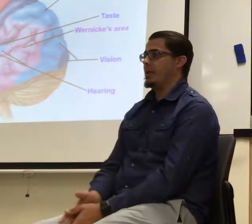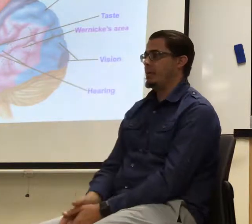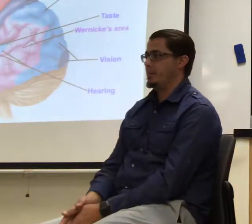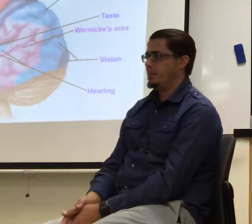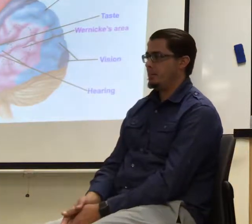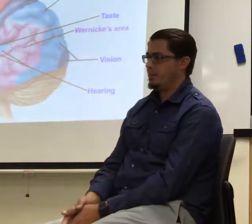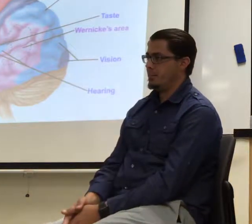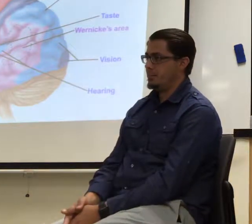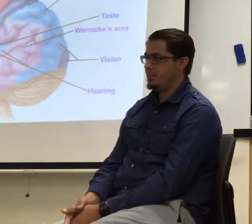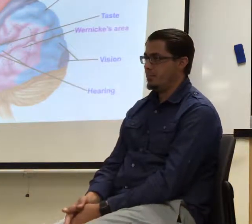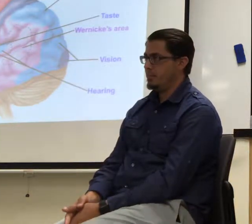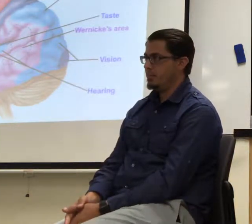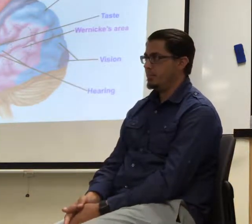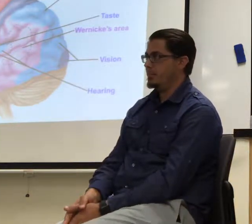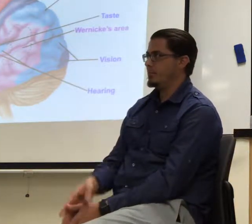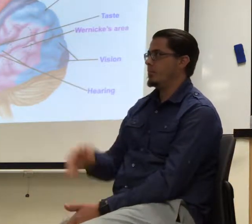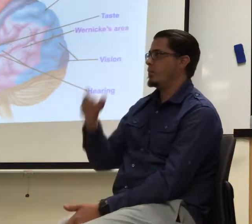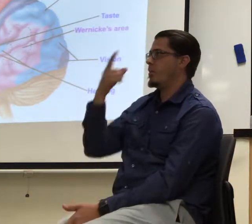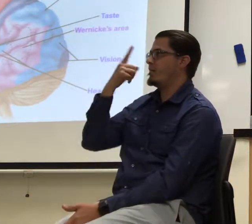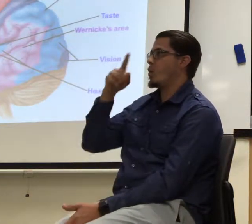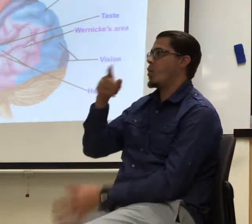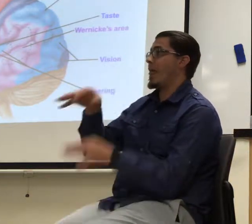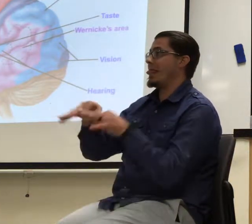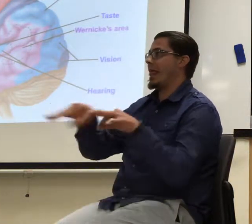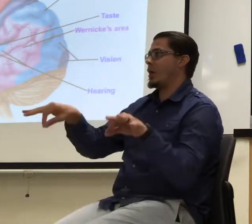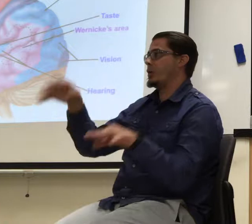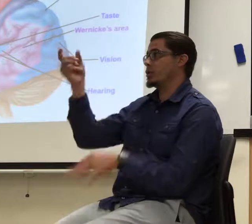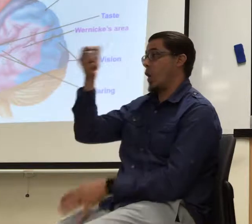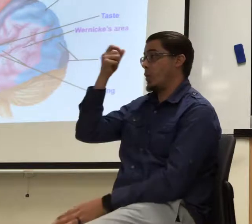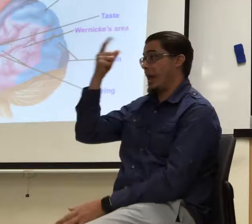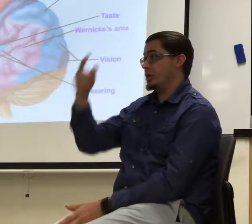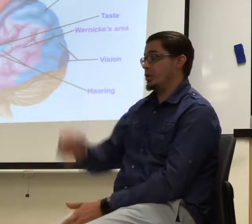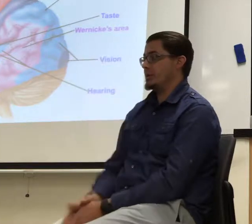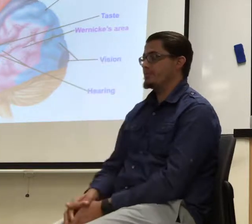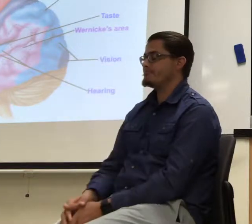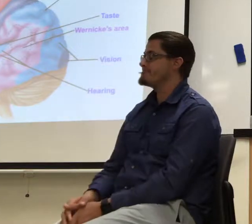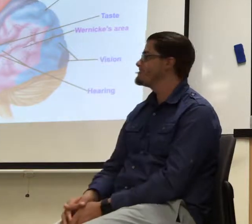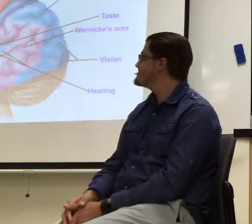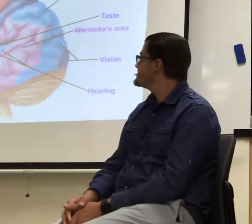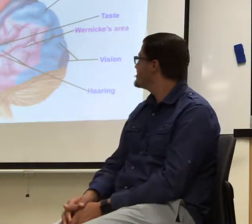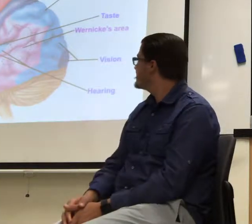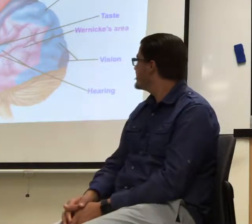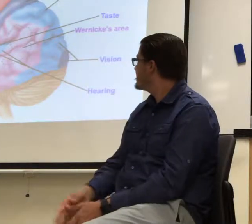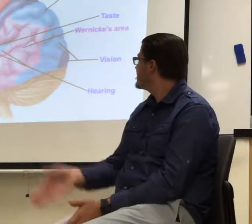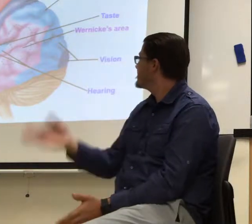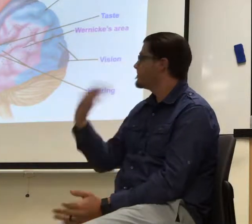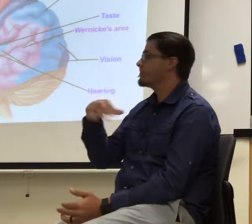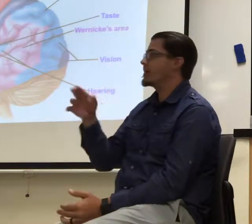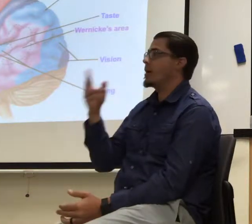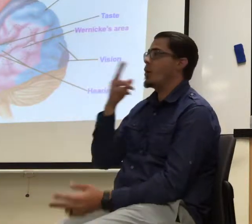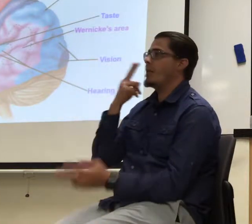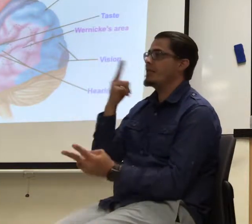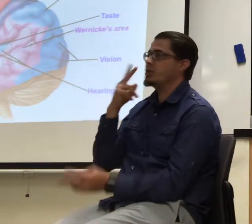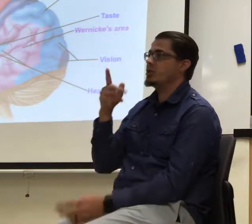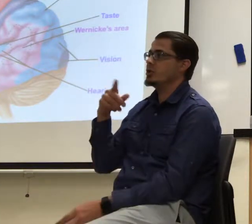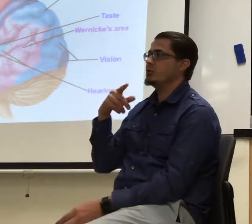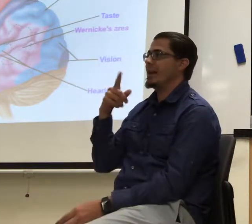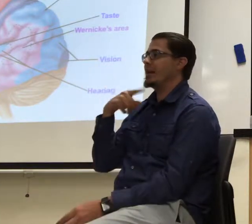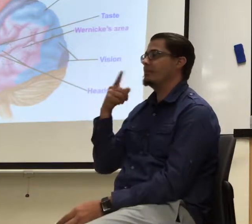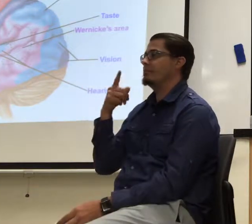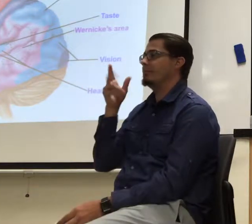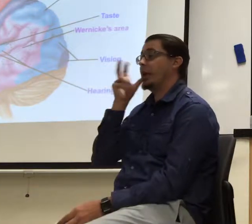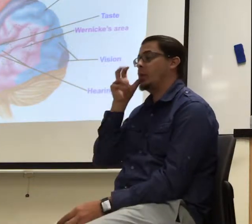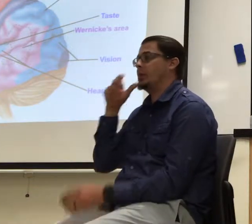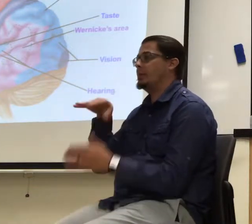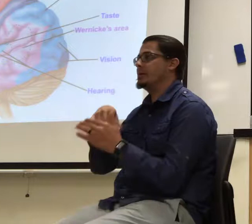this is for language comprehension. And moving on, let's see, okay, vision and hearing, that's pretty basic.